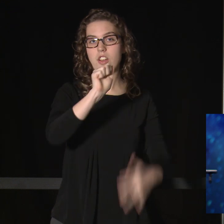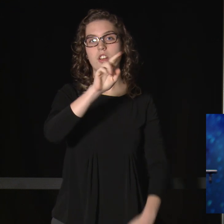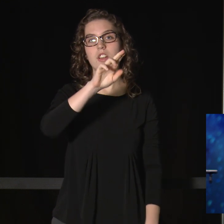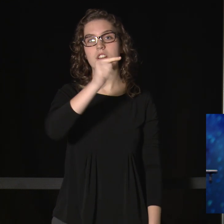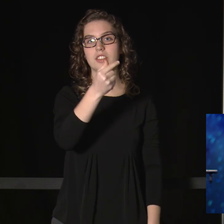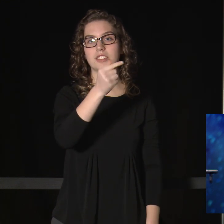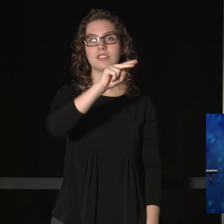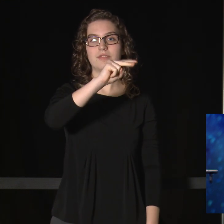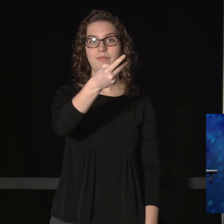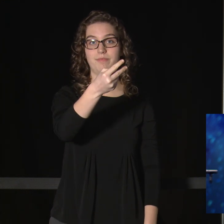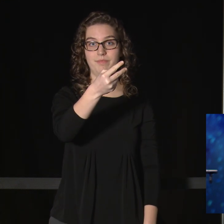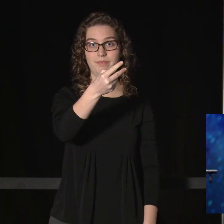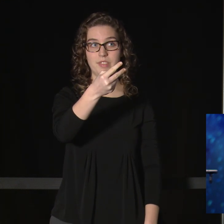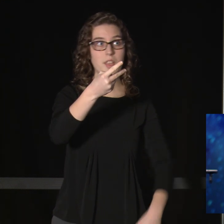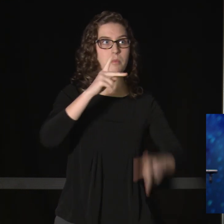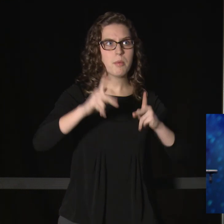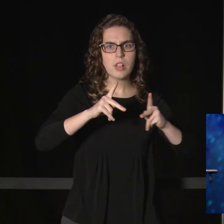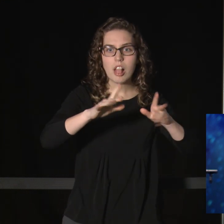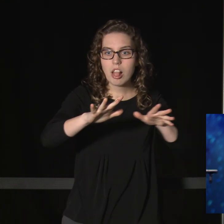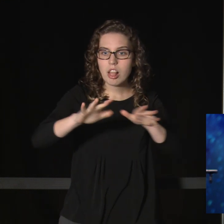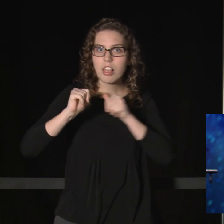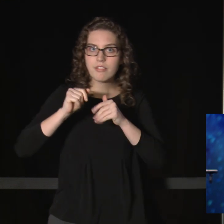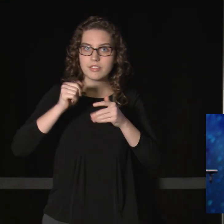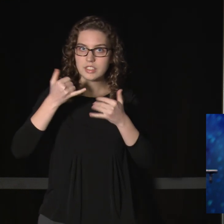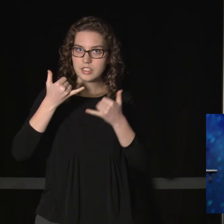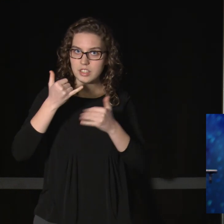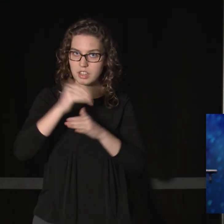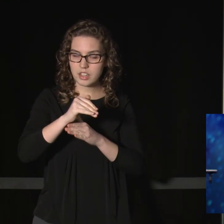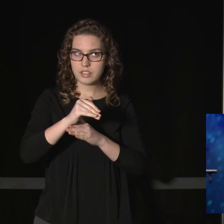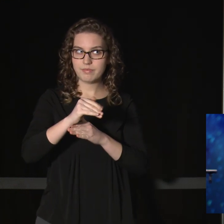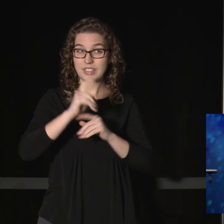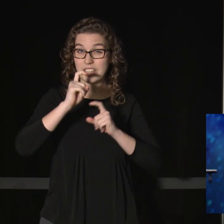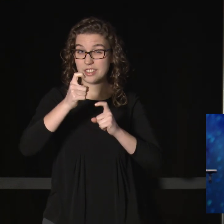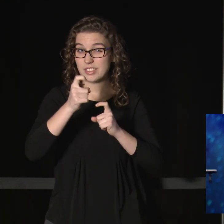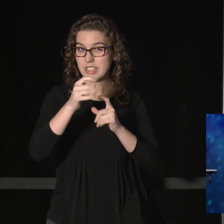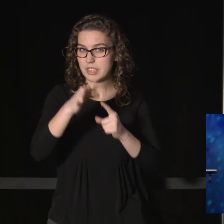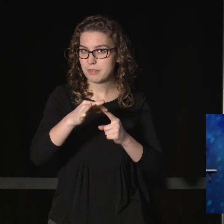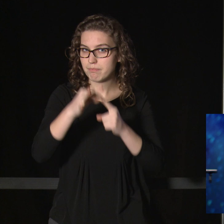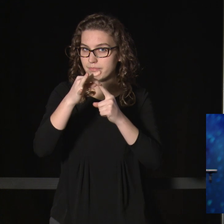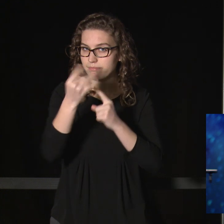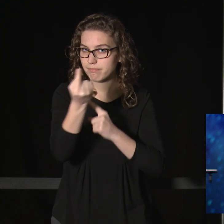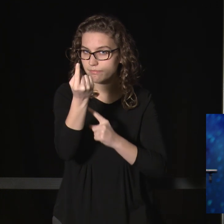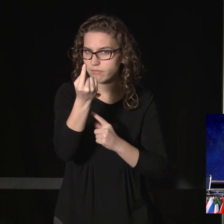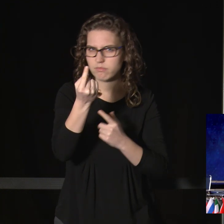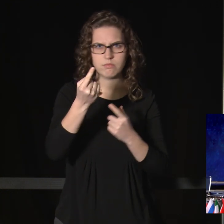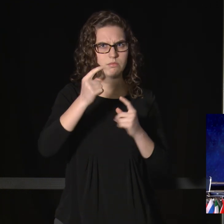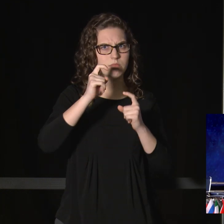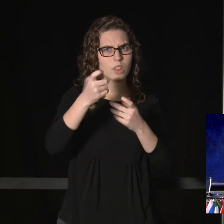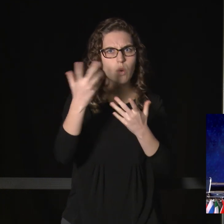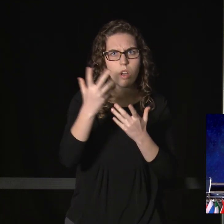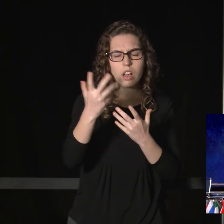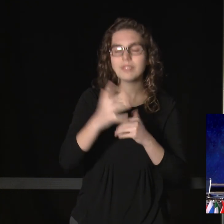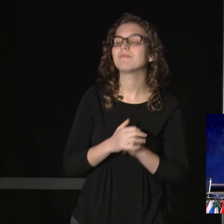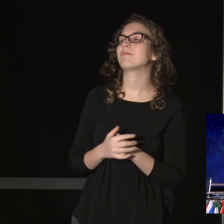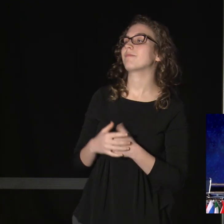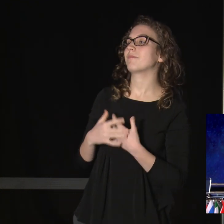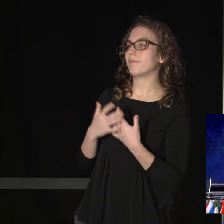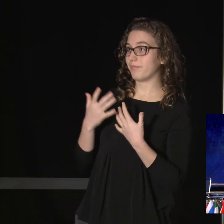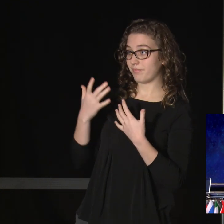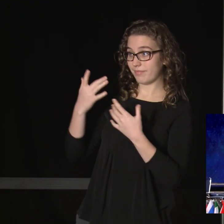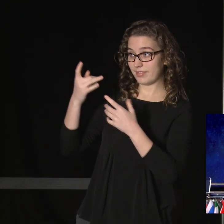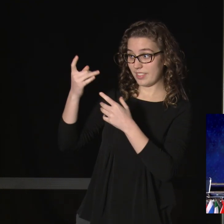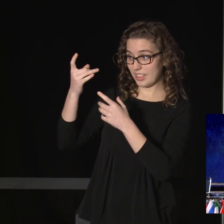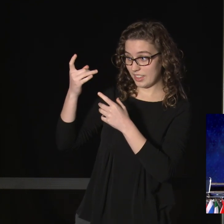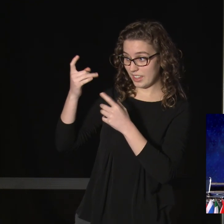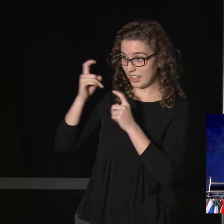leave tonight, we're going to give them something very special in their hands. Michelle, what are we going to give them, and what do they want to do with it? All right, so you're going to get a card